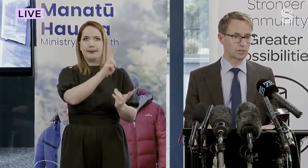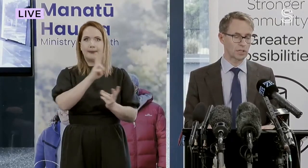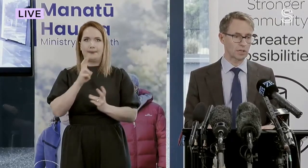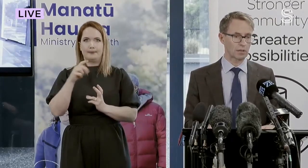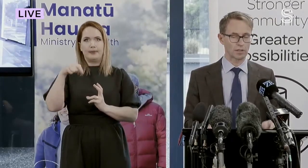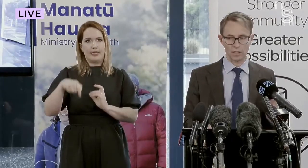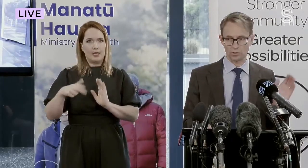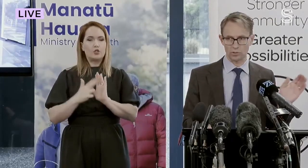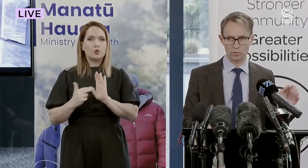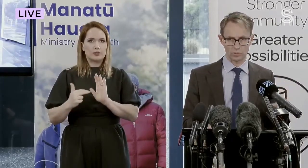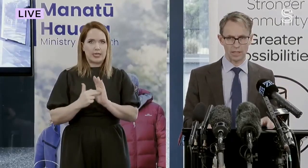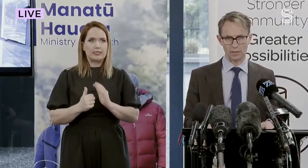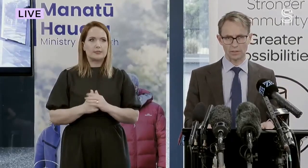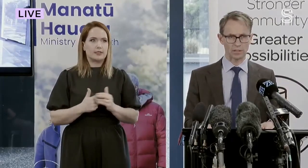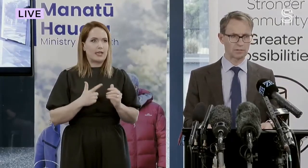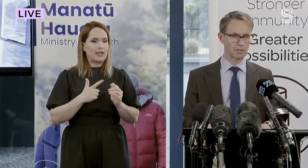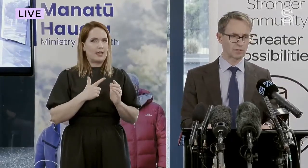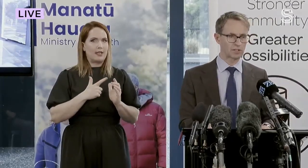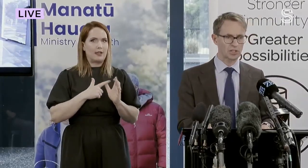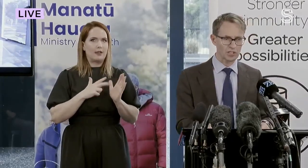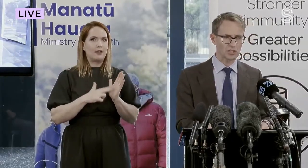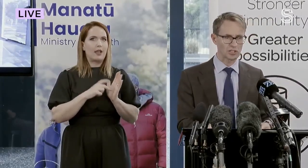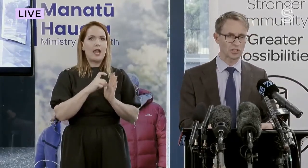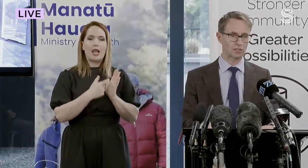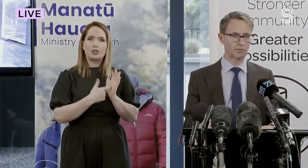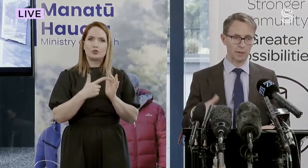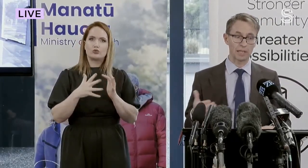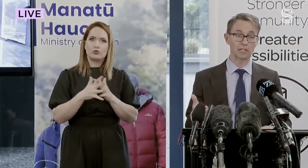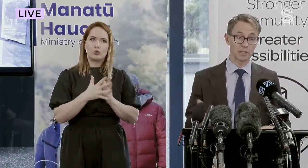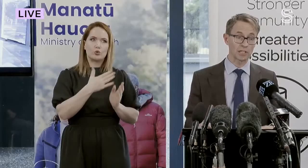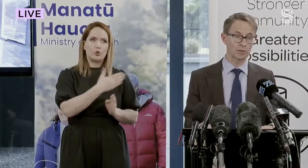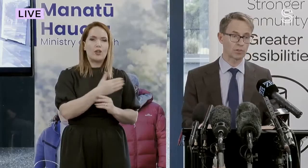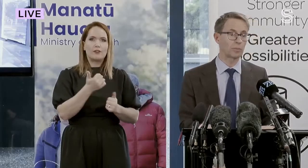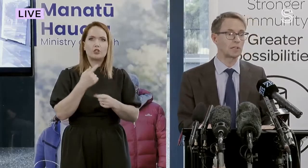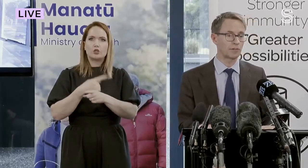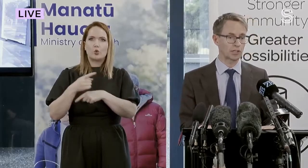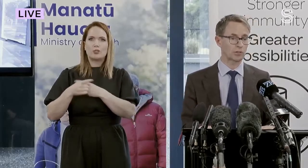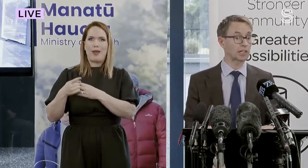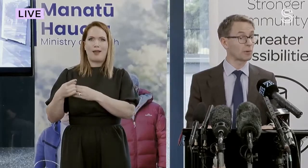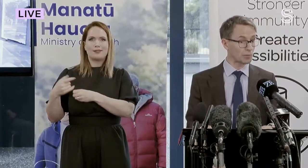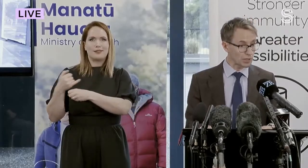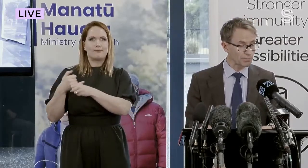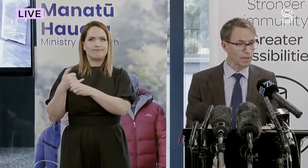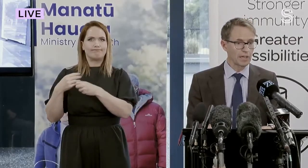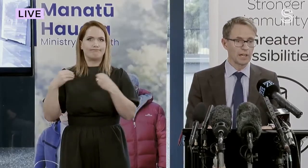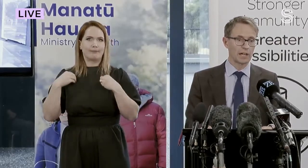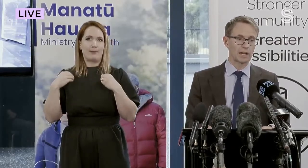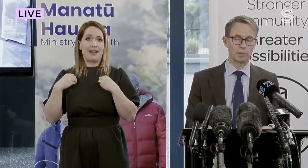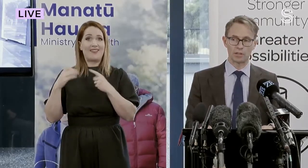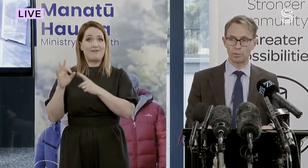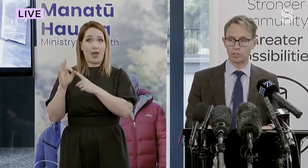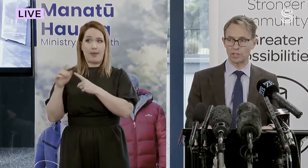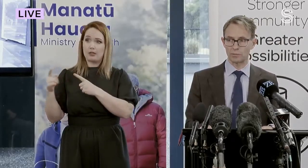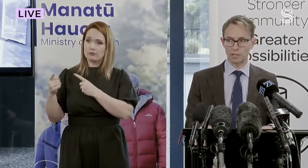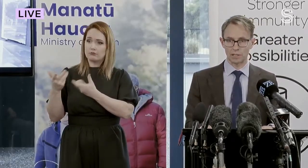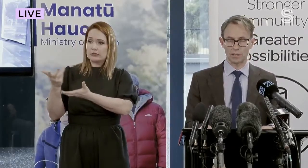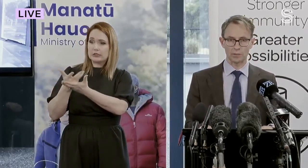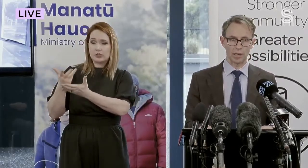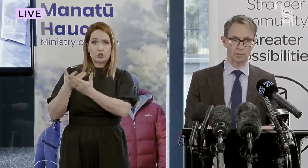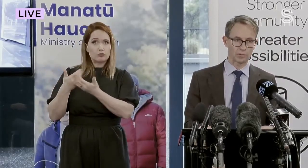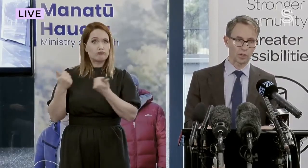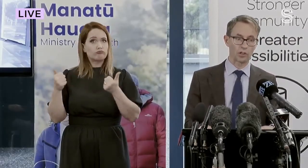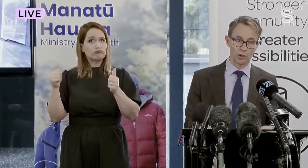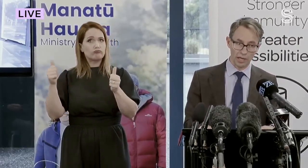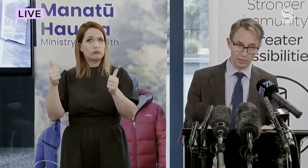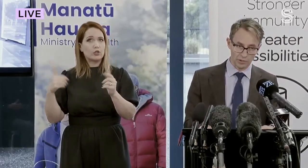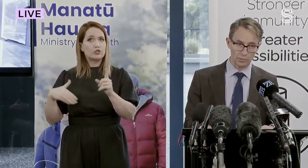and those I think Andrew talked about that the discussions that Pharmac is leading with the manufacturer are going well, but the point here being at the